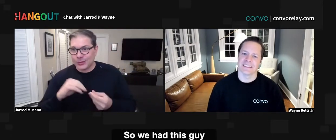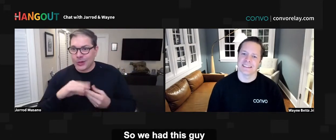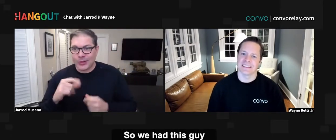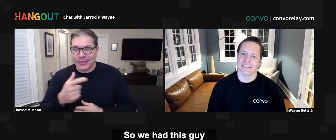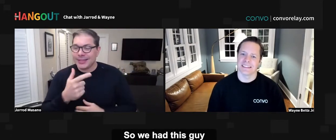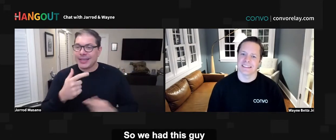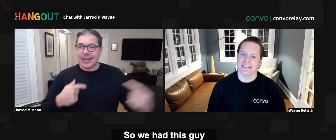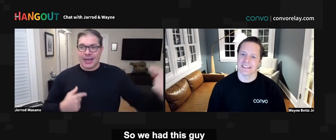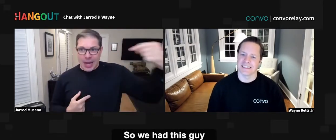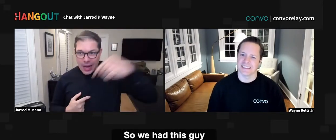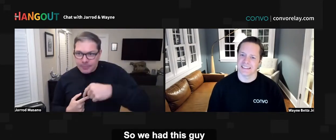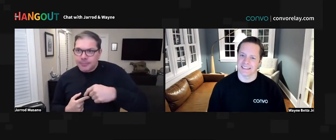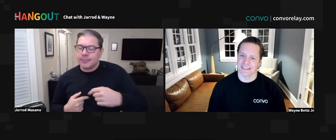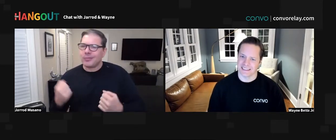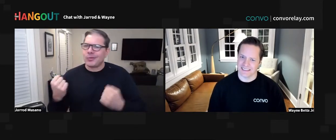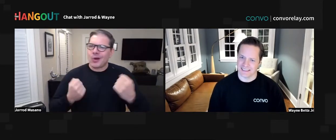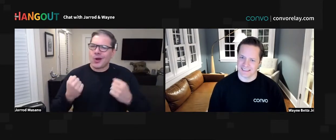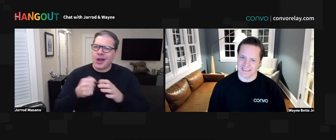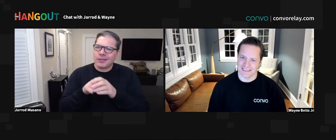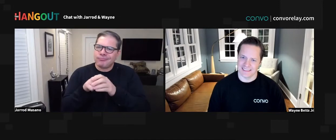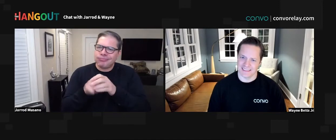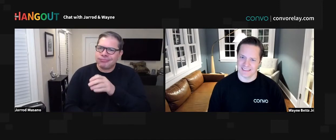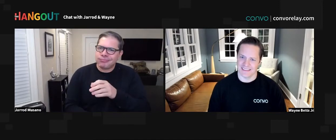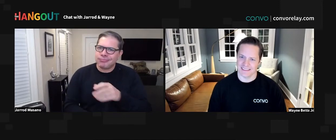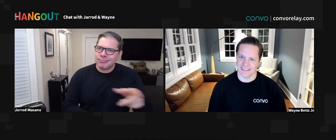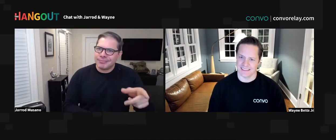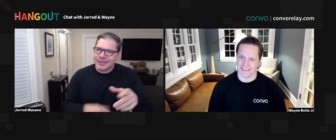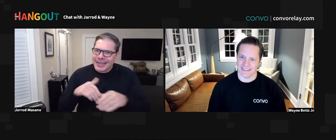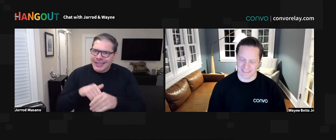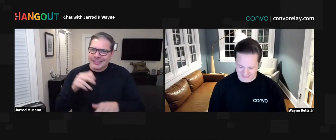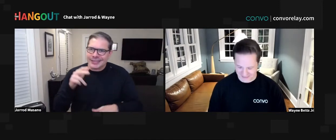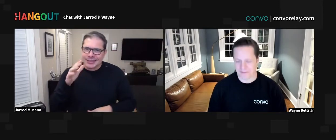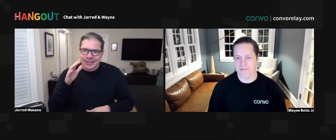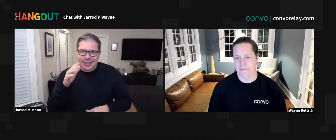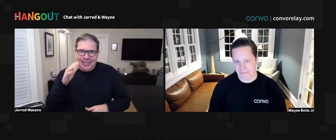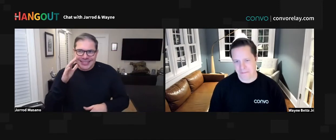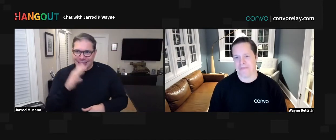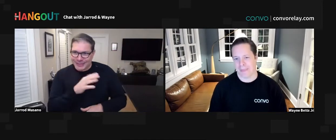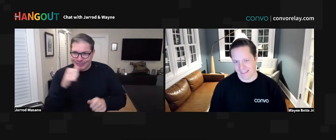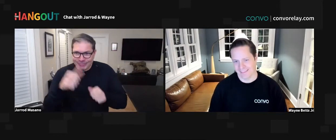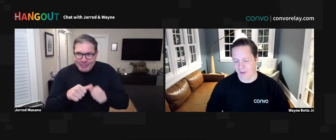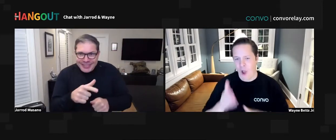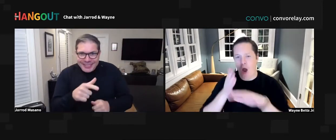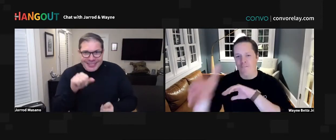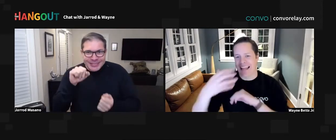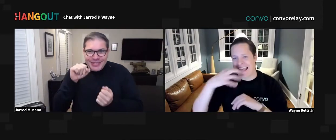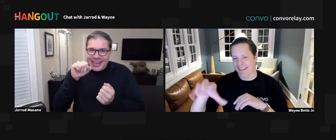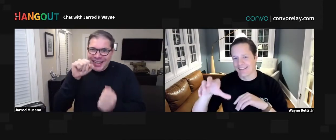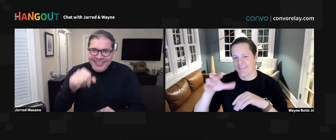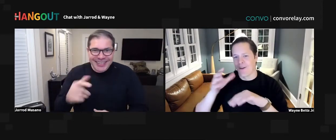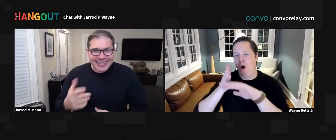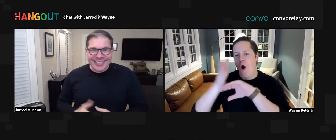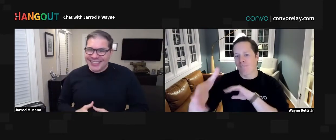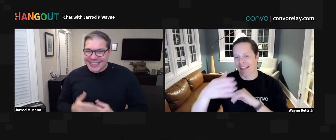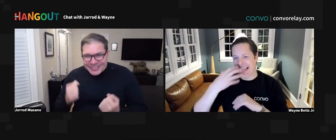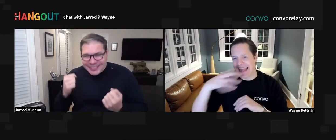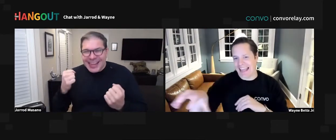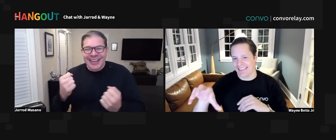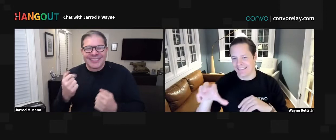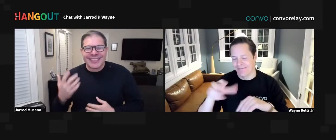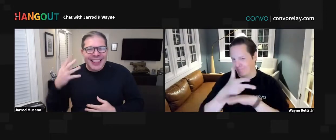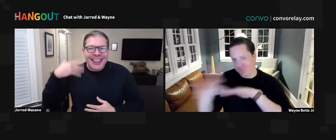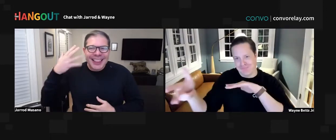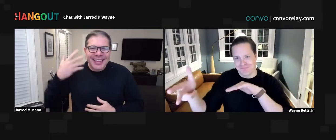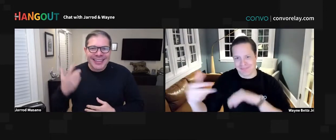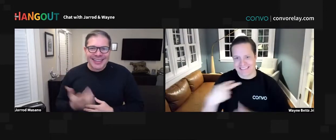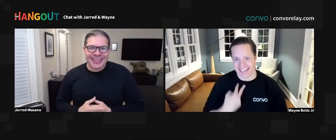had this guy come out, Wayne Betts, and it was really funny. He came out here. He was driving, and remember that it was a